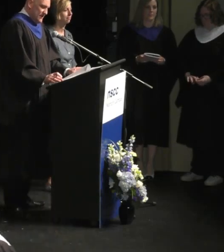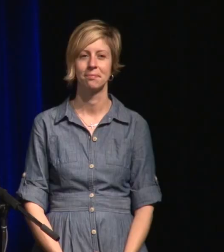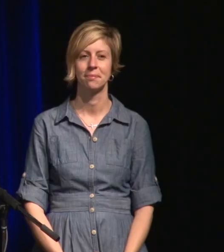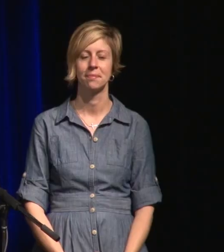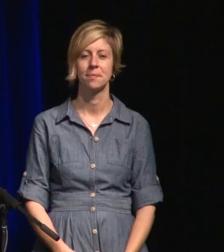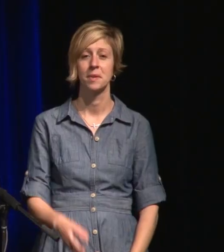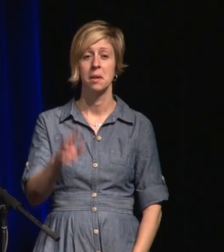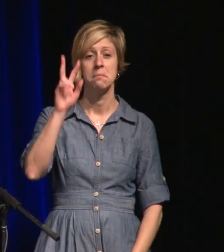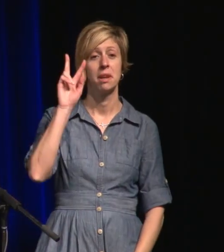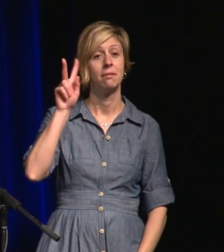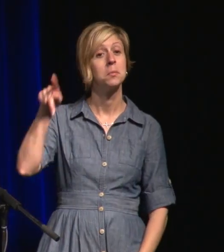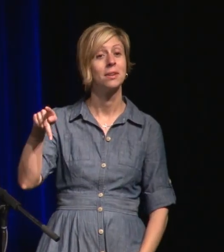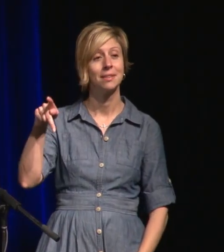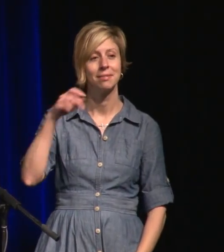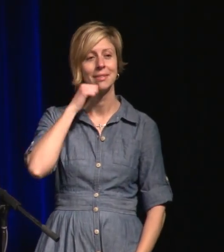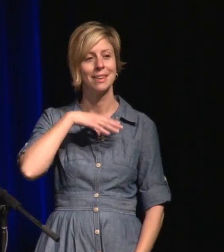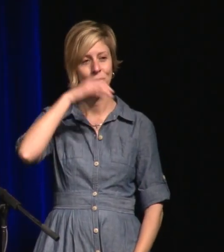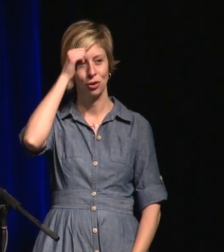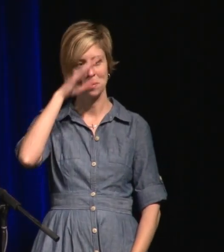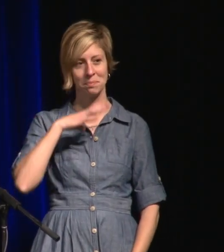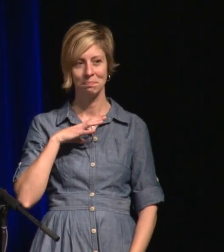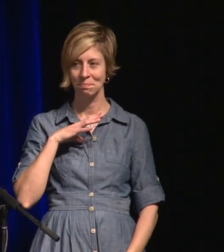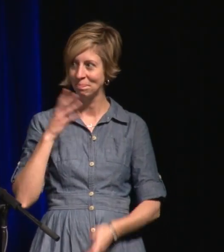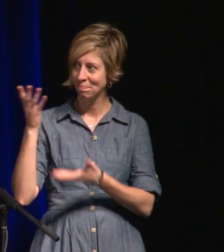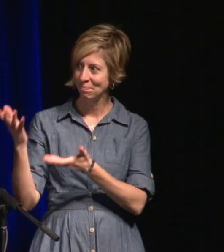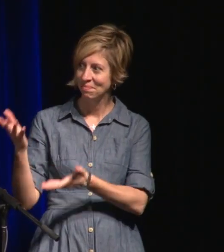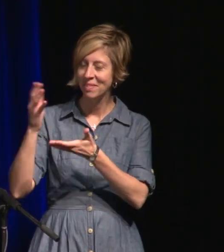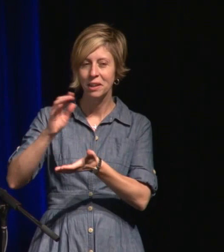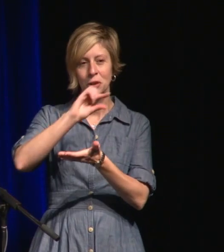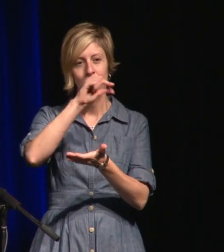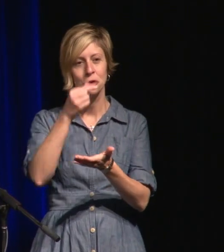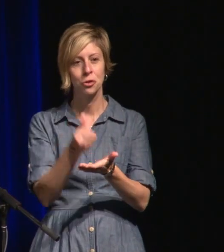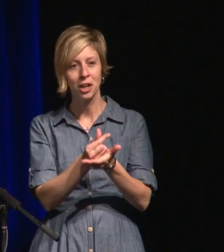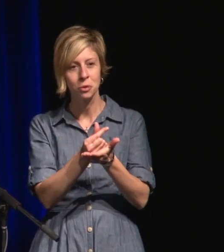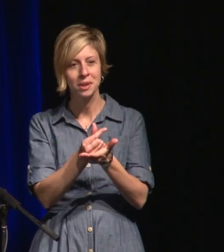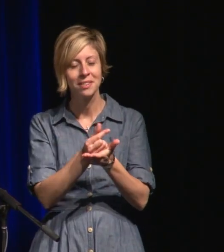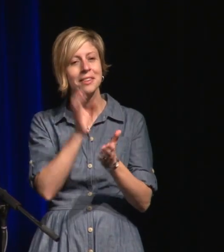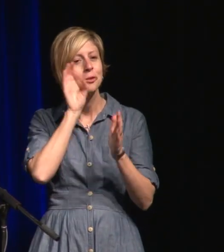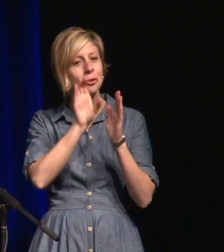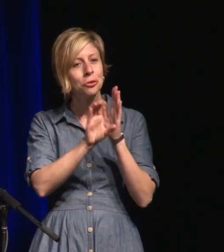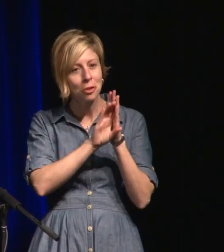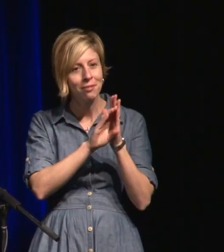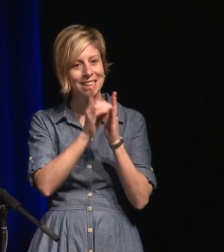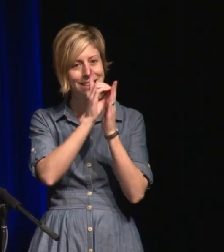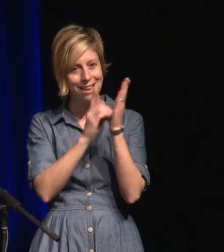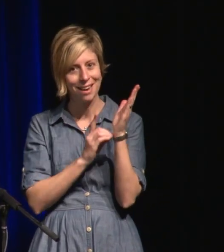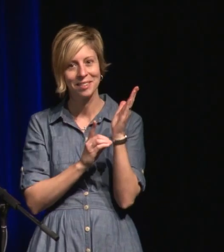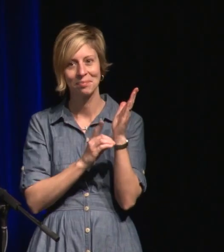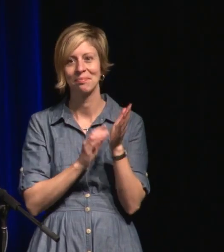Madam Vice President, ladies and gentlemen, the graduates in graphic design.